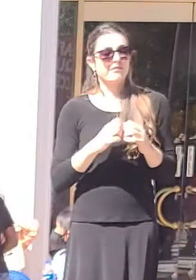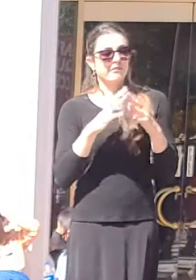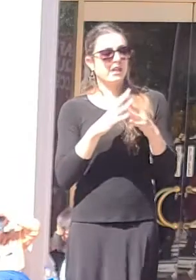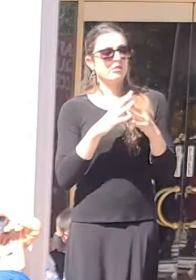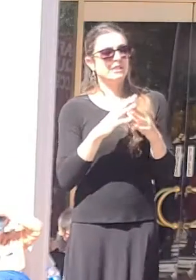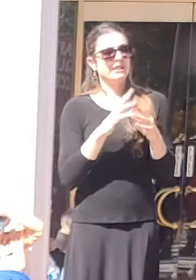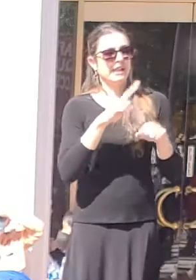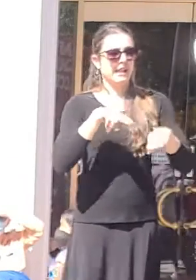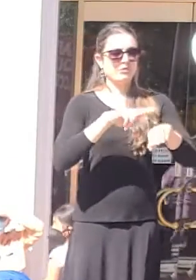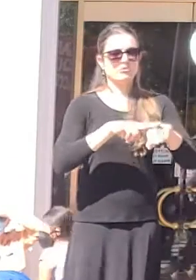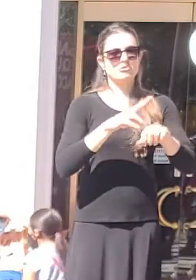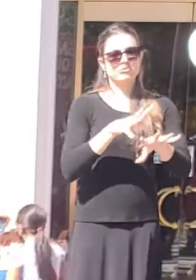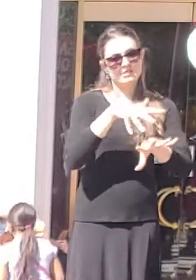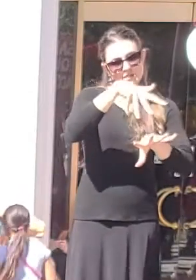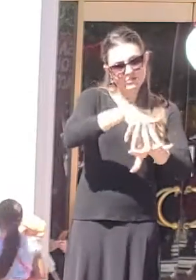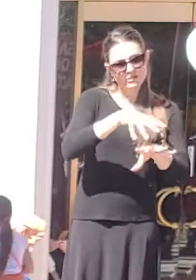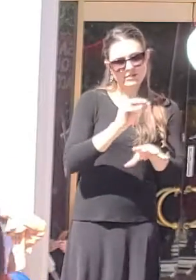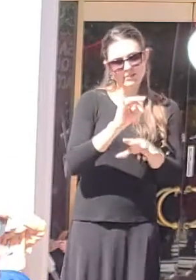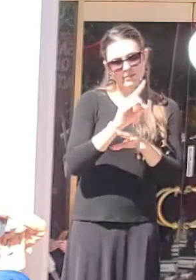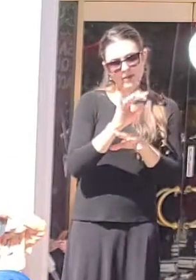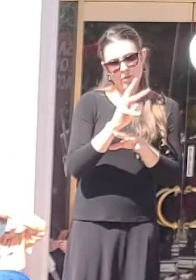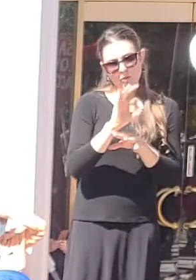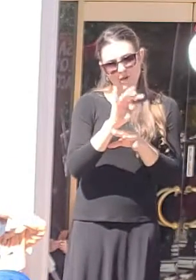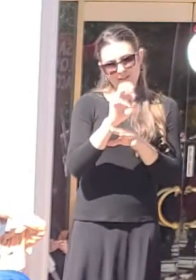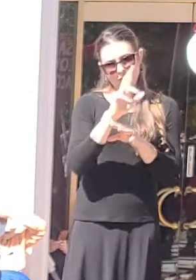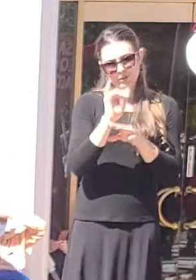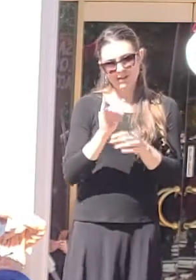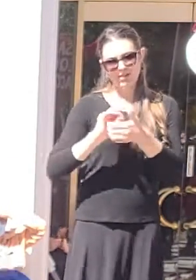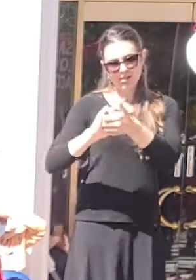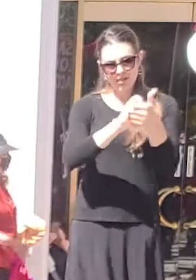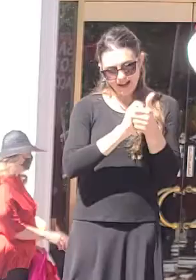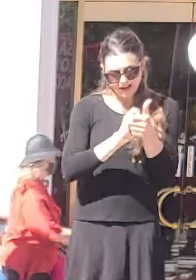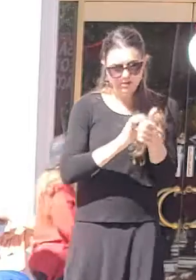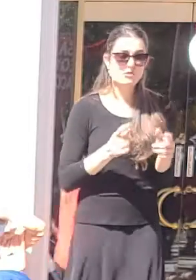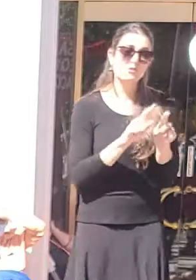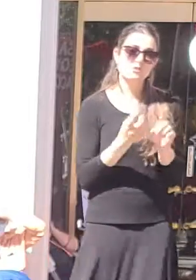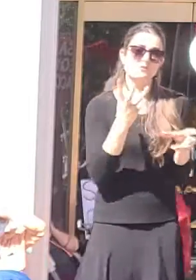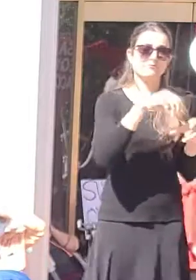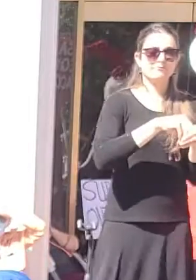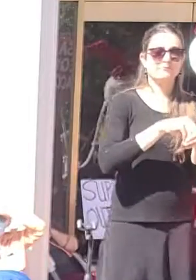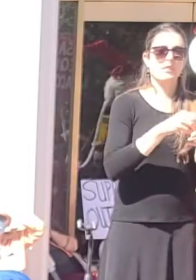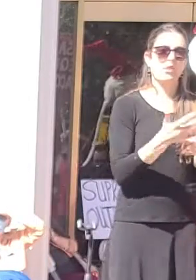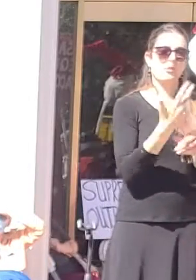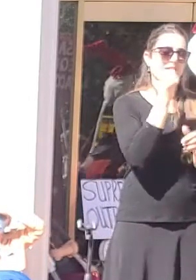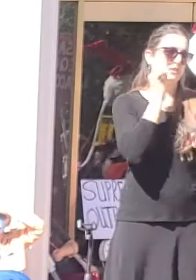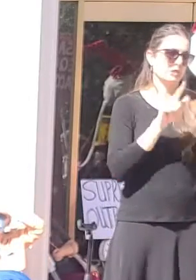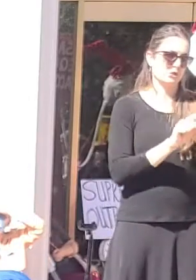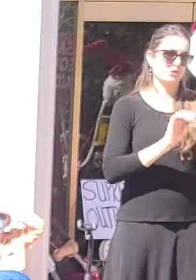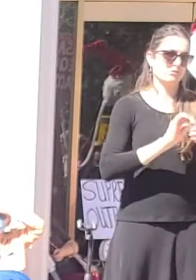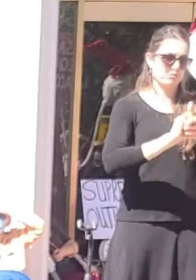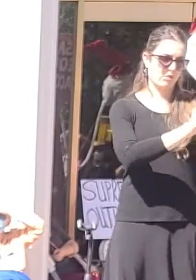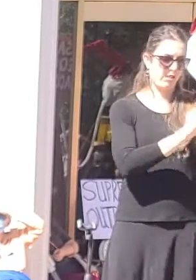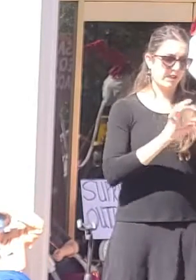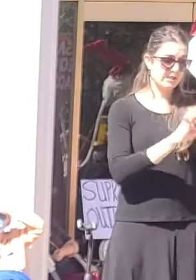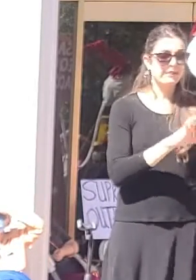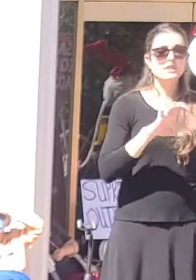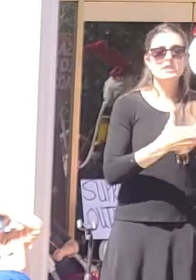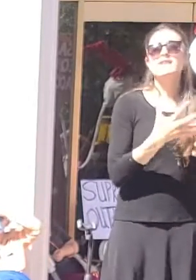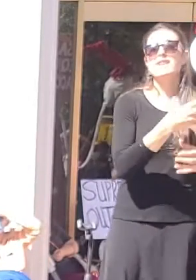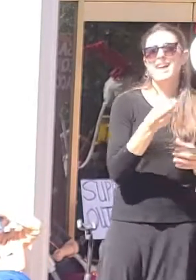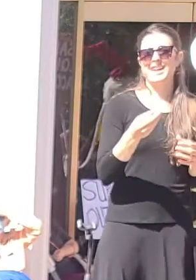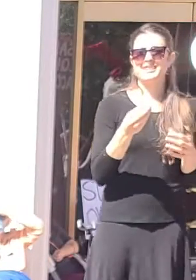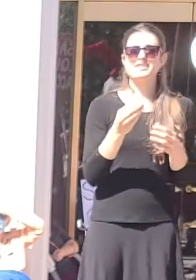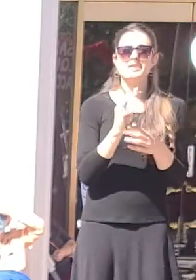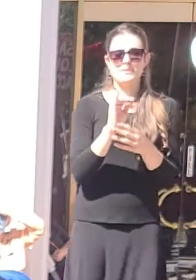Midwifery Alliance, a member of Three Sisters Collective, and currently works for Indigenous Women Rising, who funds